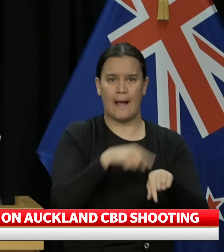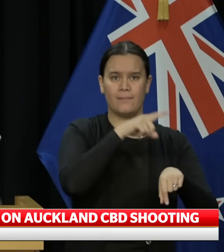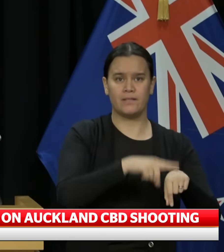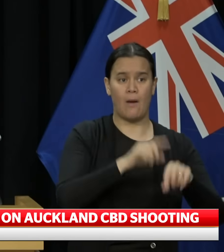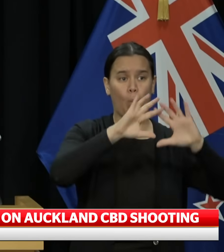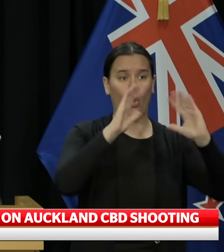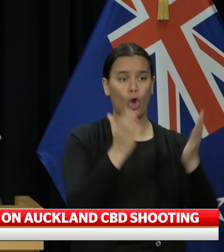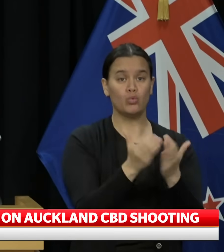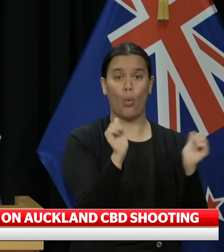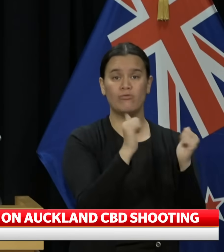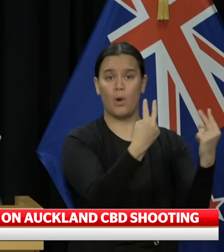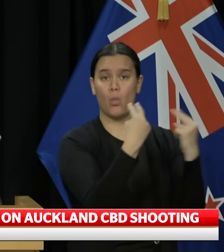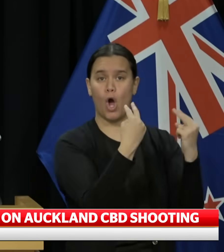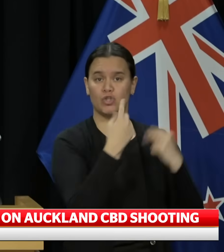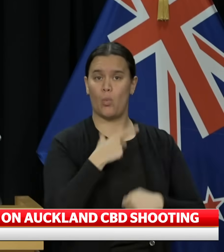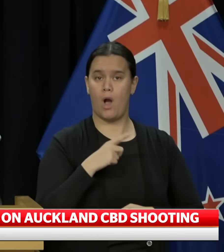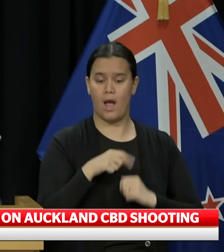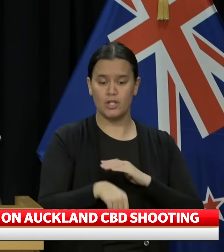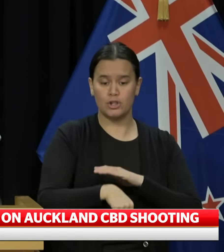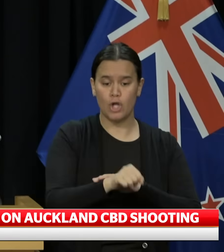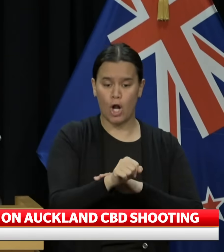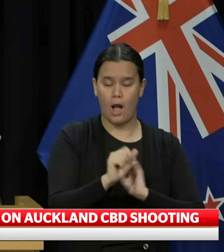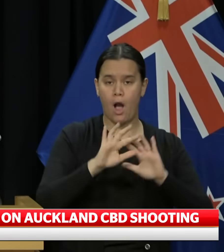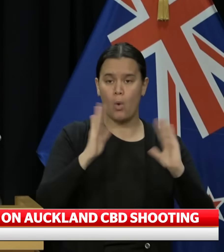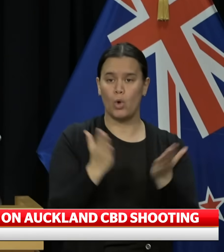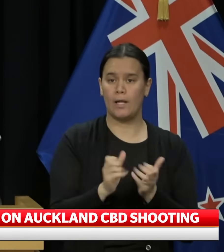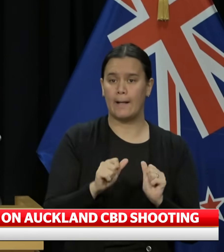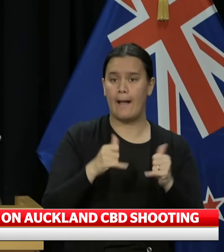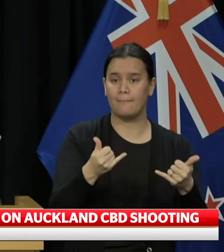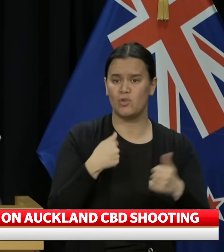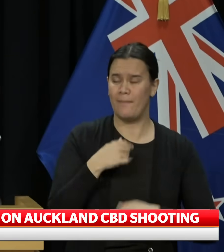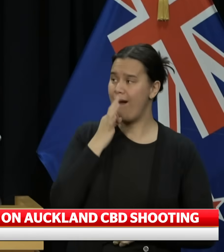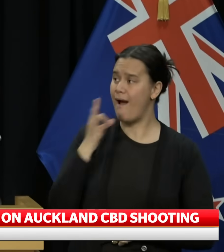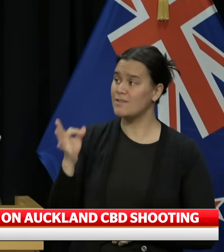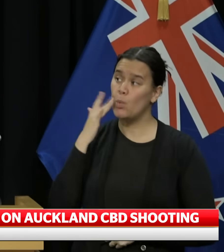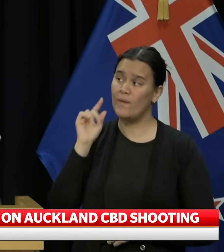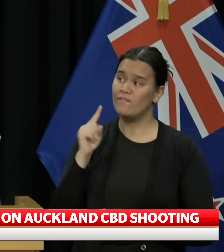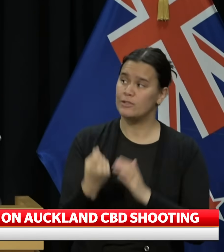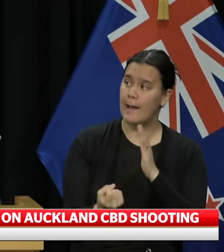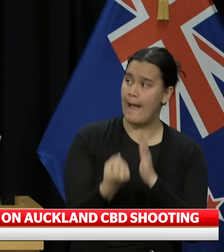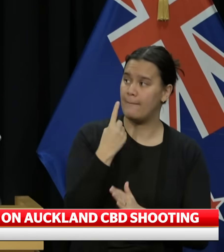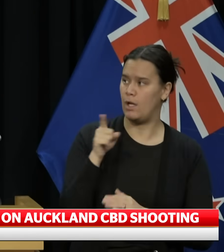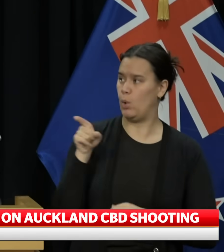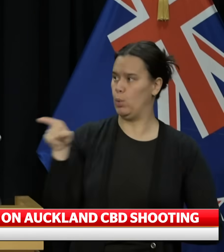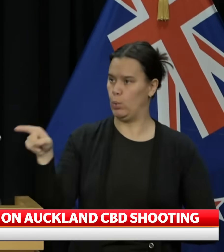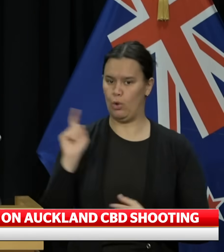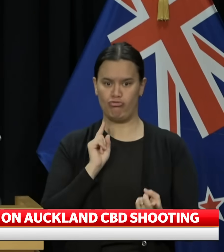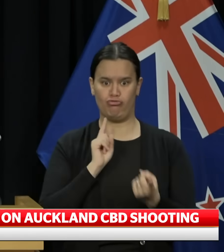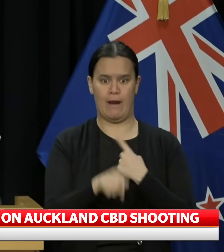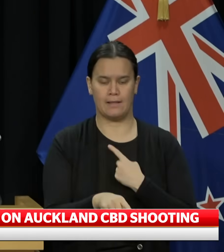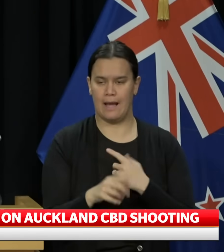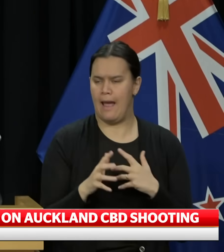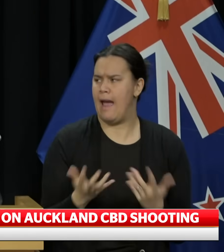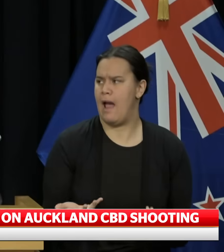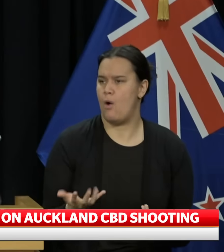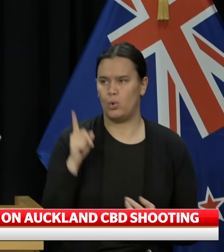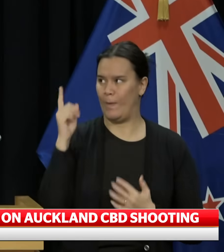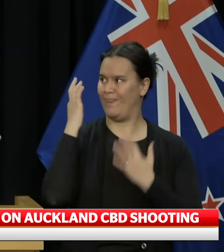eyes on us. Can you just give us a run through of your reaction when you first heard about this, when you heard about it, how you heard about it, and what went through